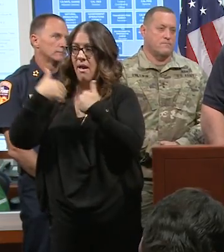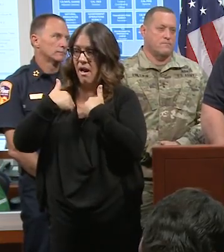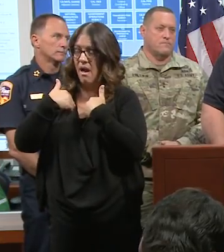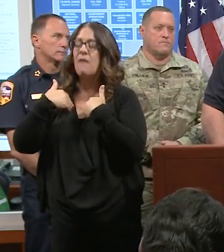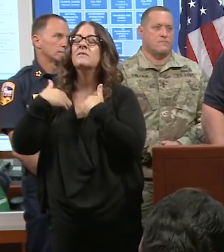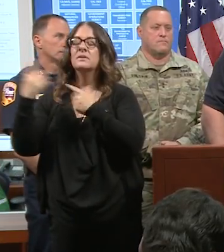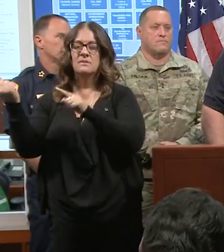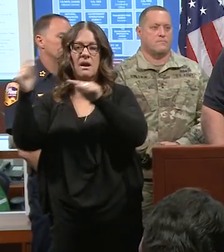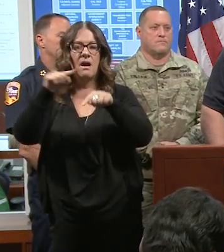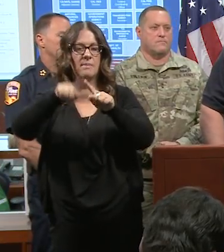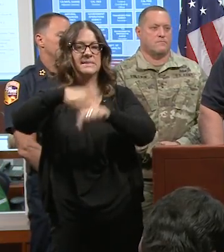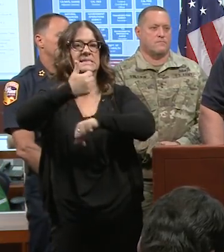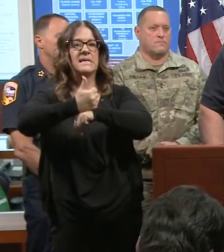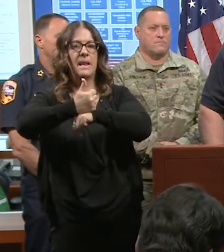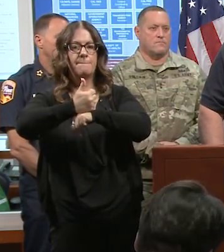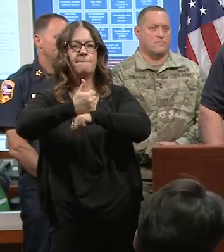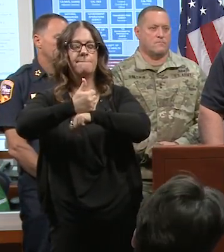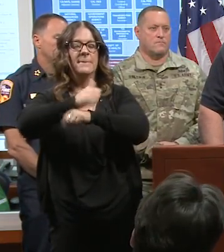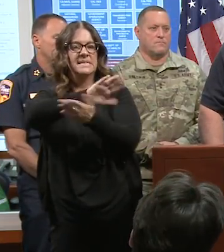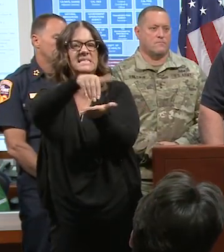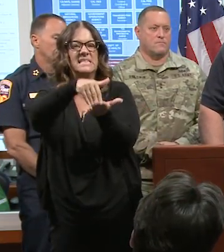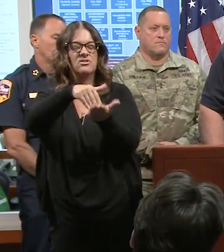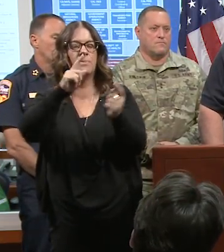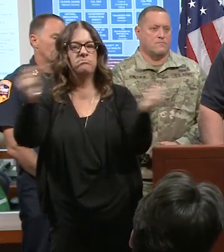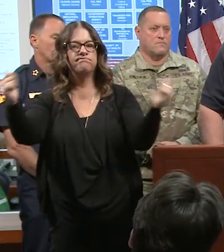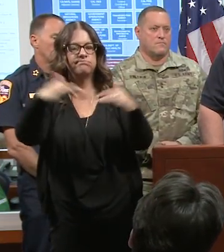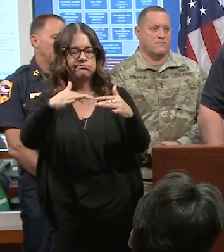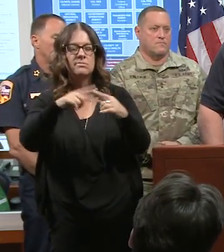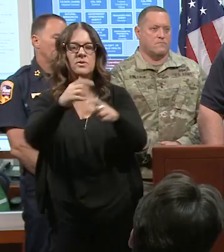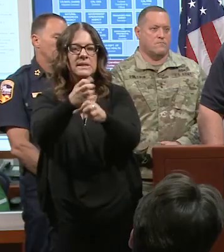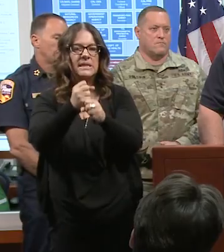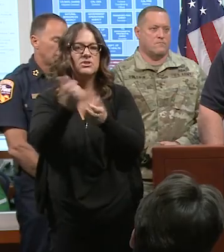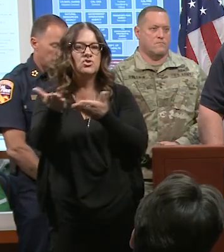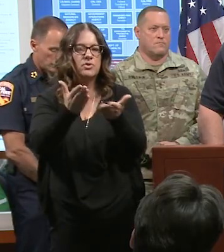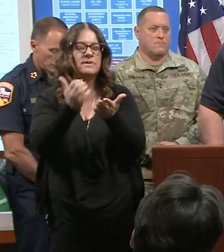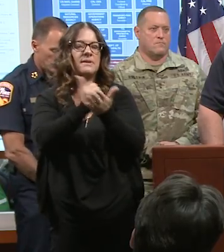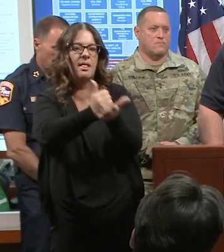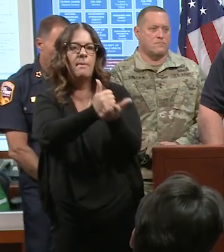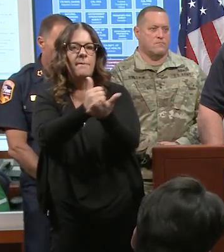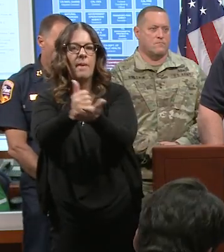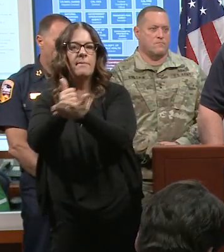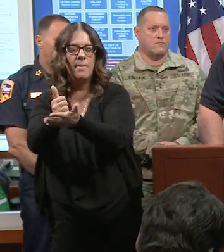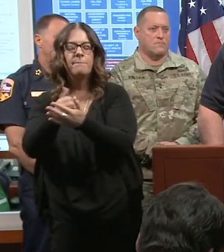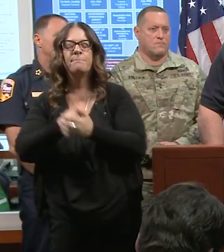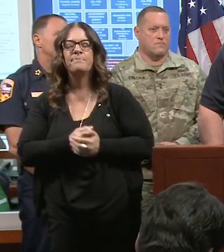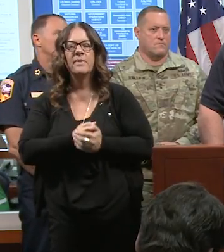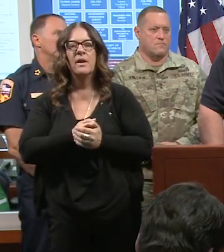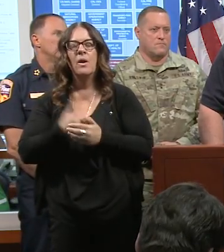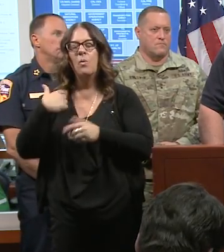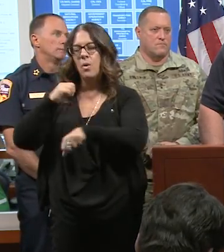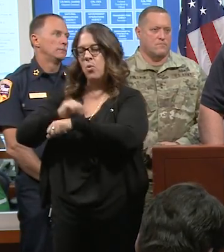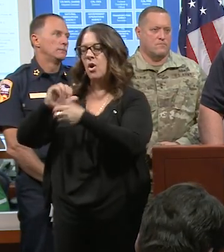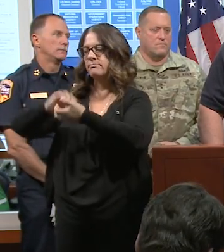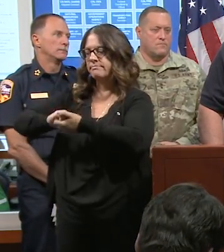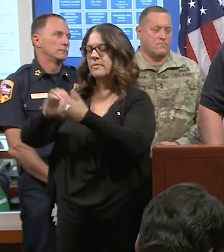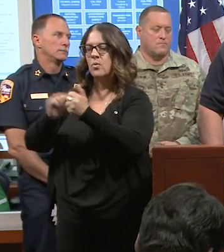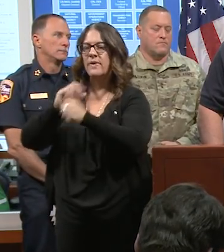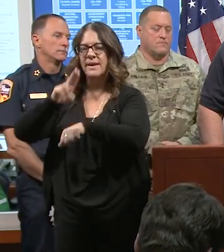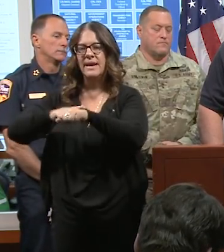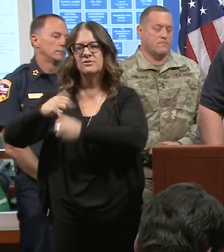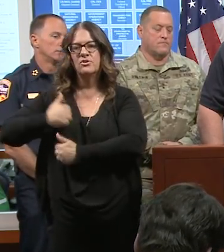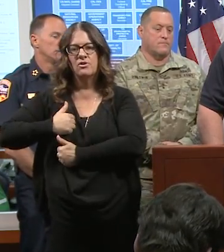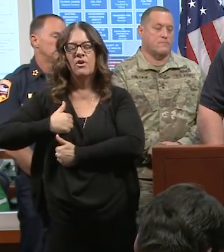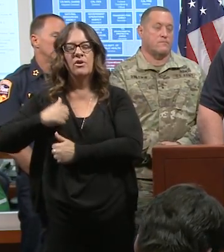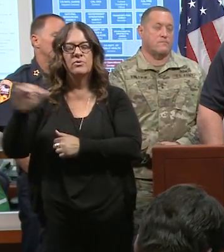with the recovery area. Obviously, getting into those areas has been a little bit problematic, but we're working with the National Guard to get some